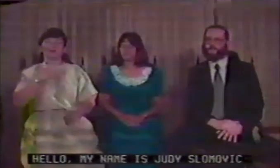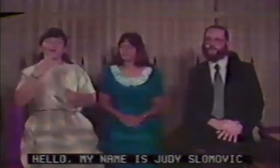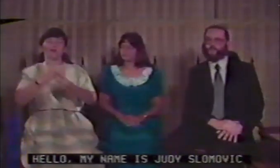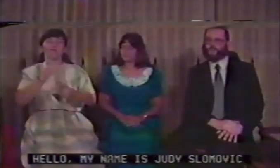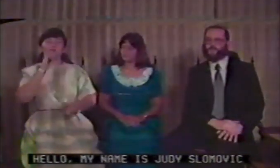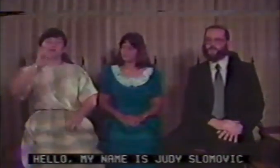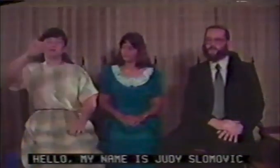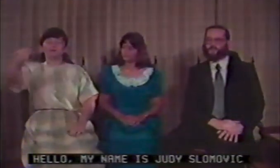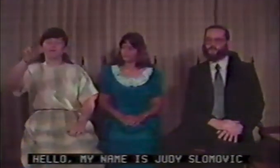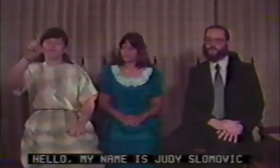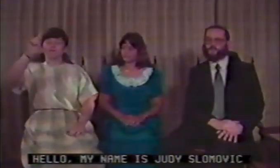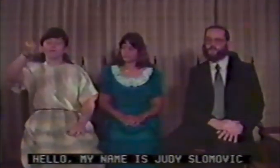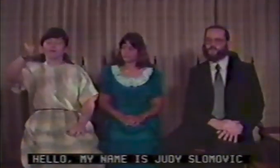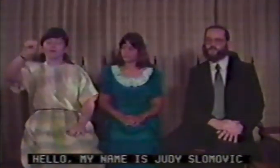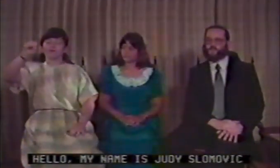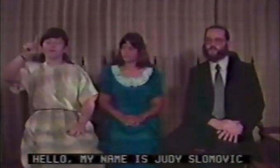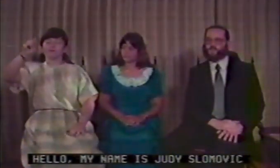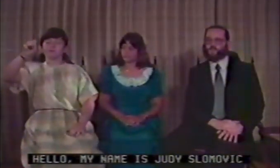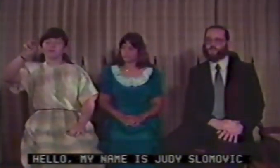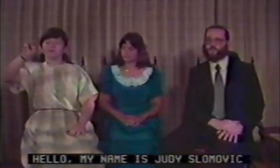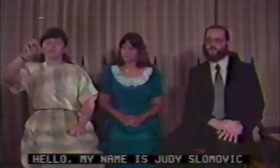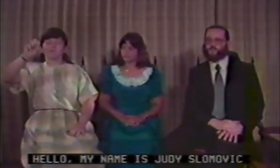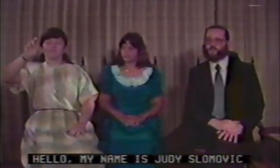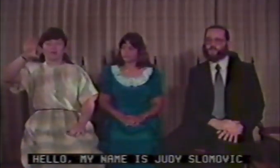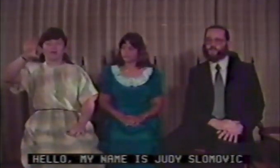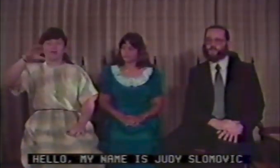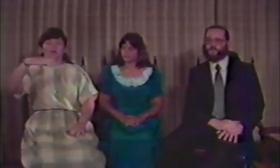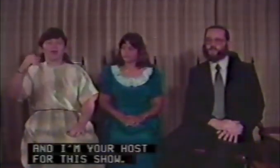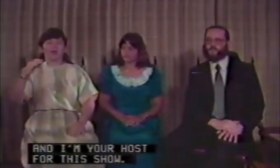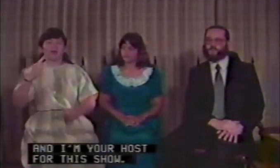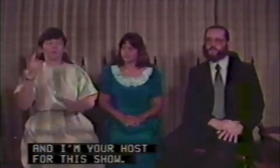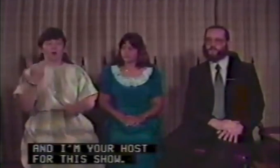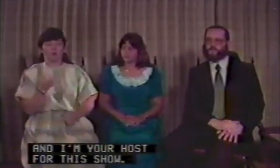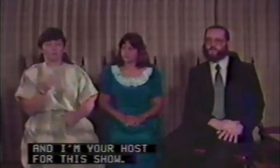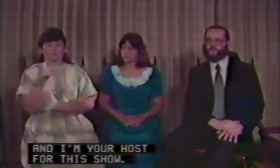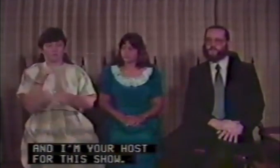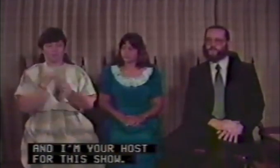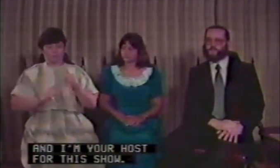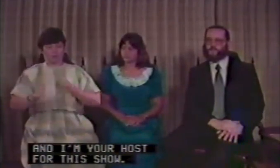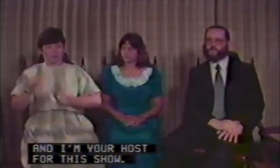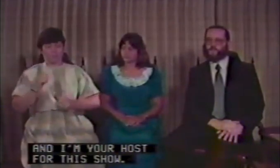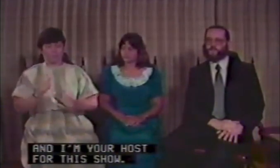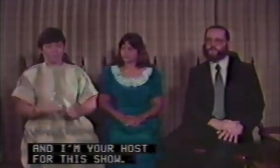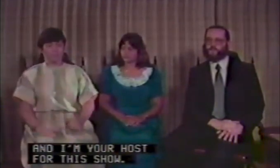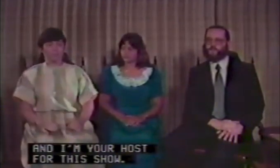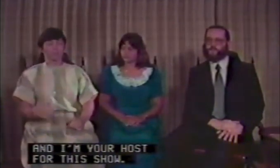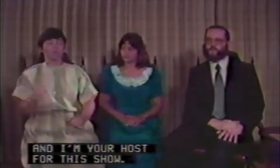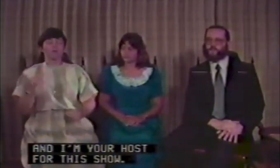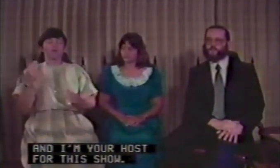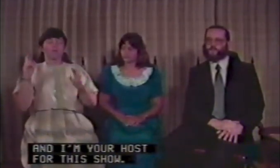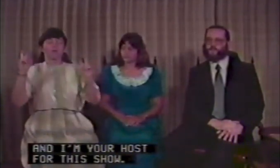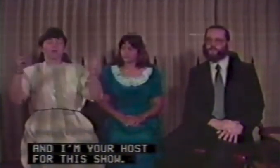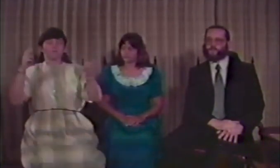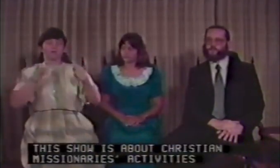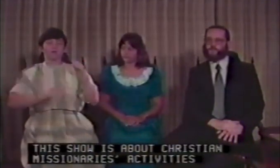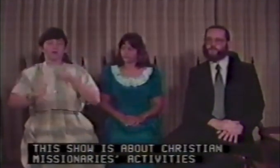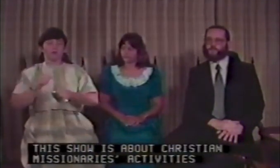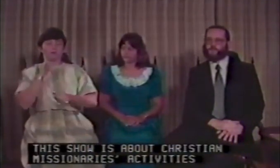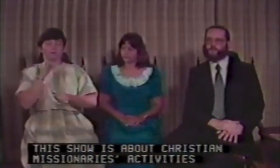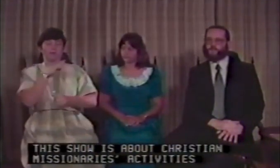My name is Judy Plummer-Fick, and I'm your host for this show. The issue of the show is